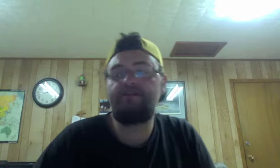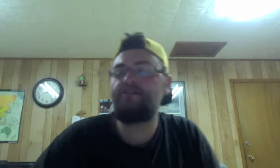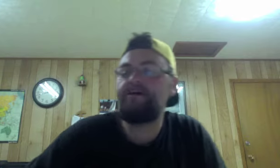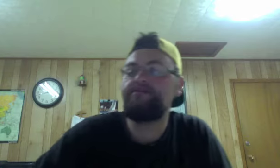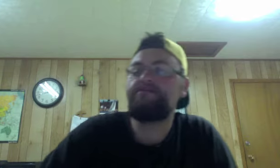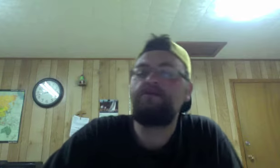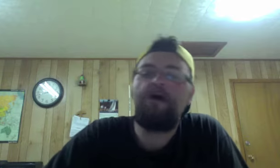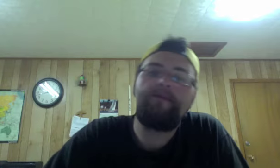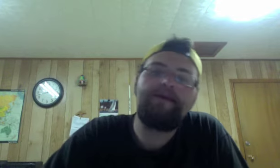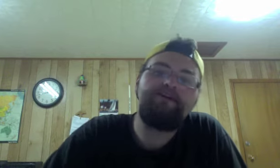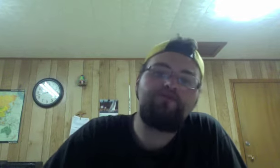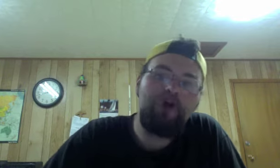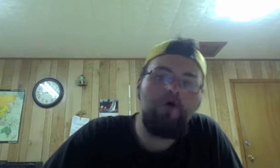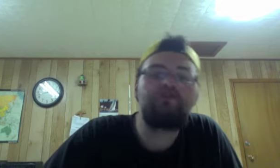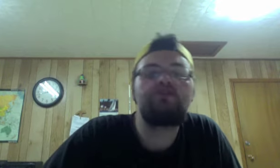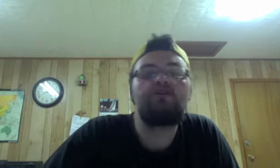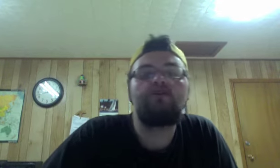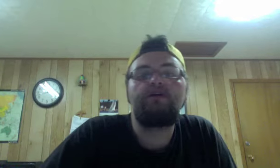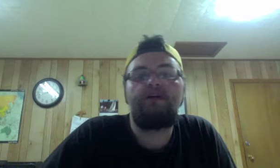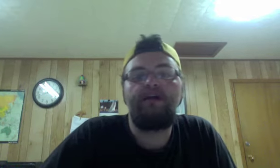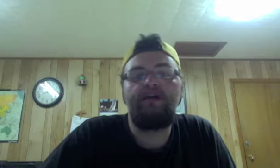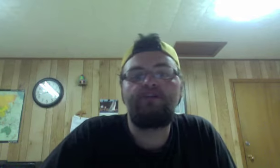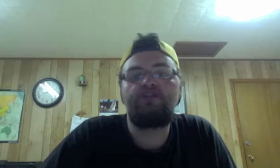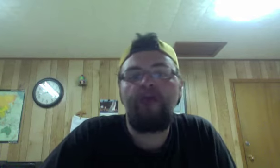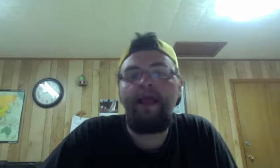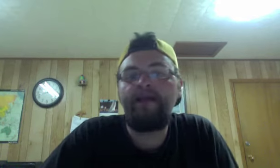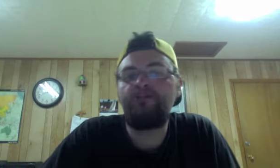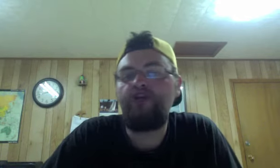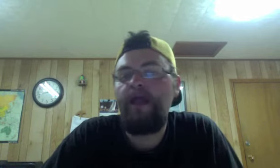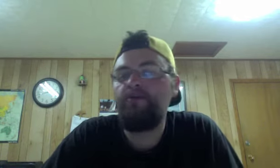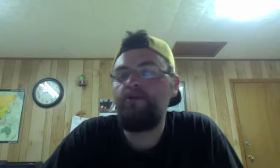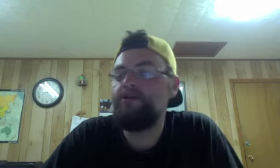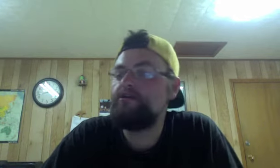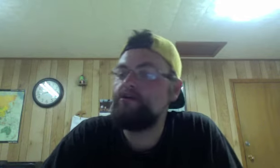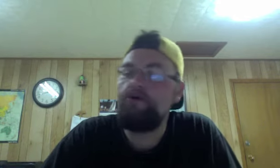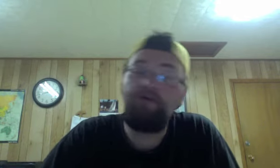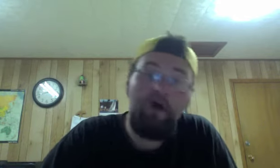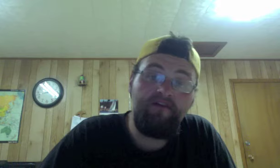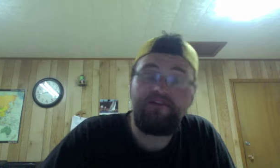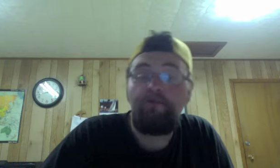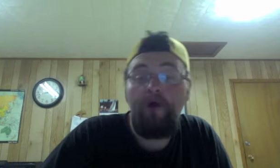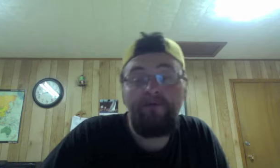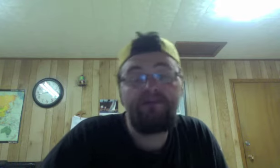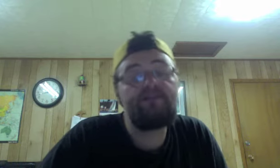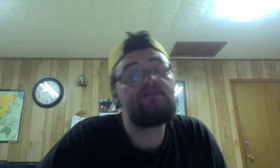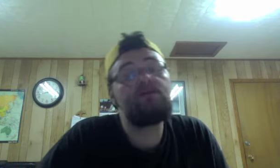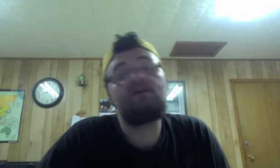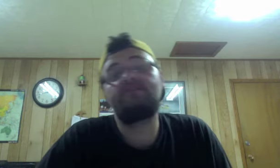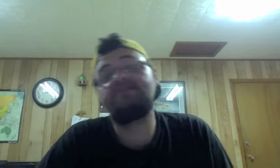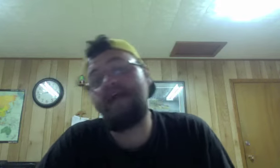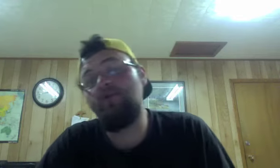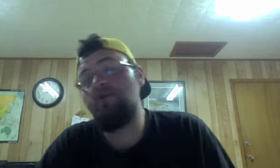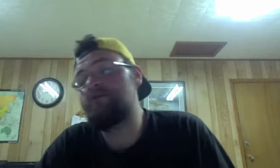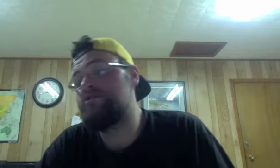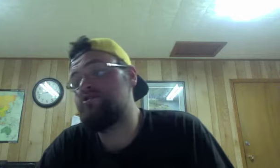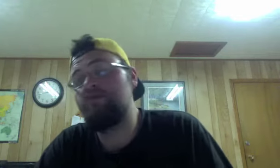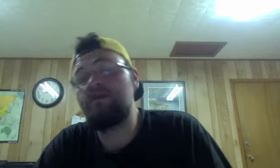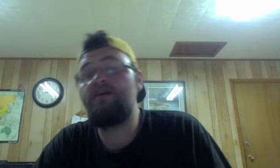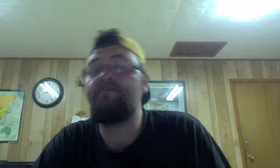days. I mean new coach in a chamberlain you know new offensive weapons same old QB a few